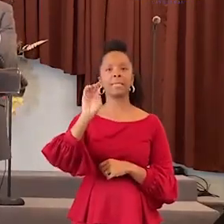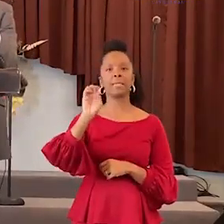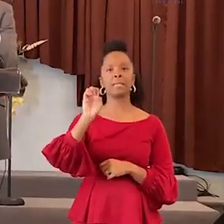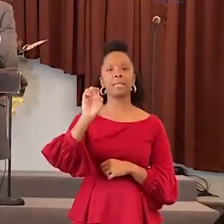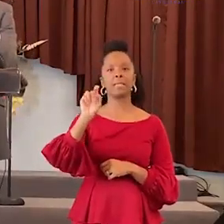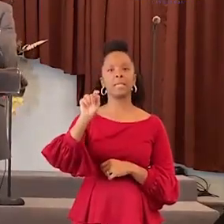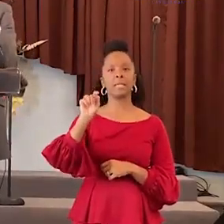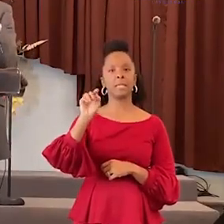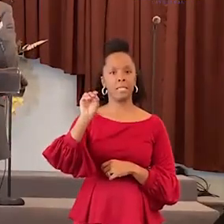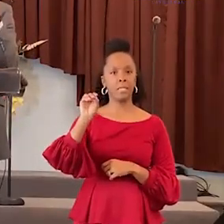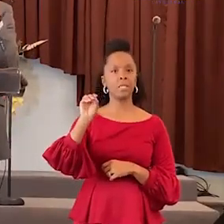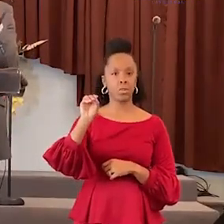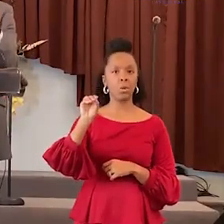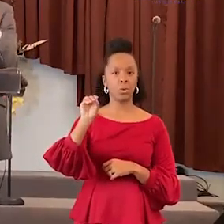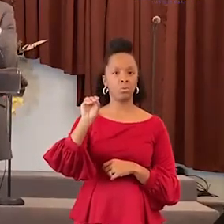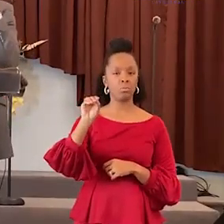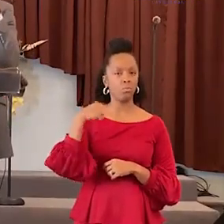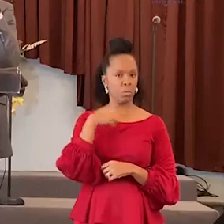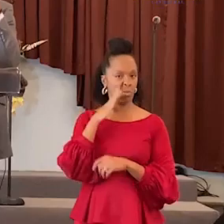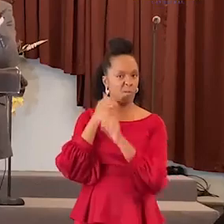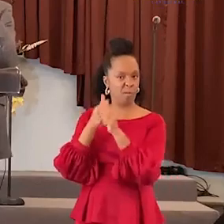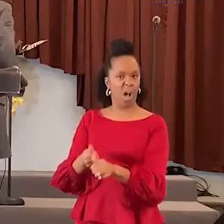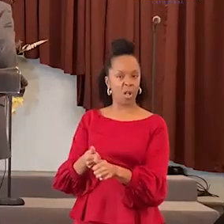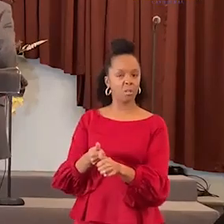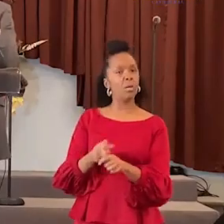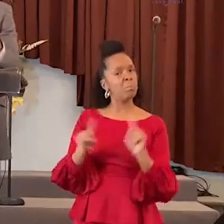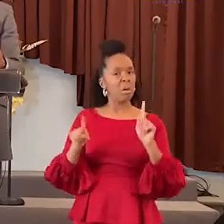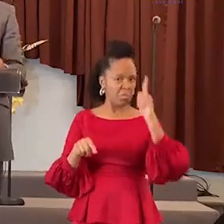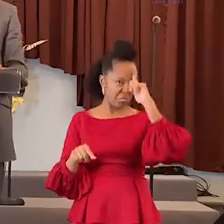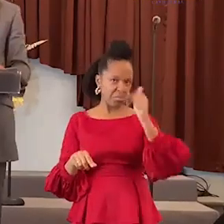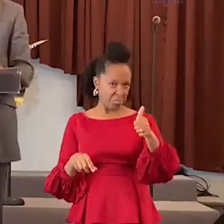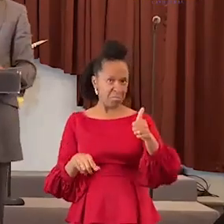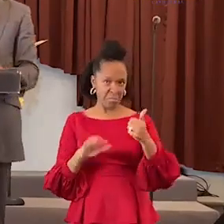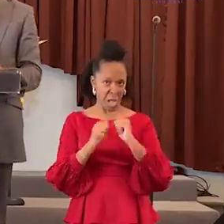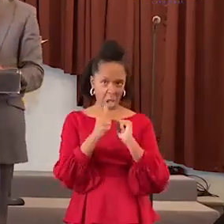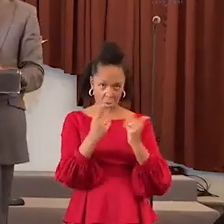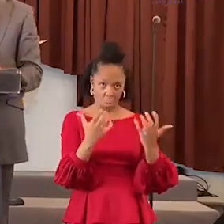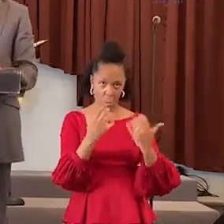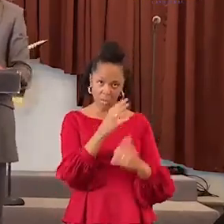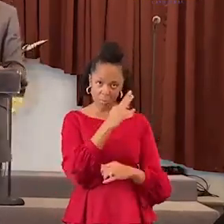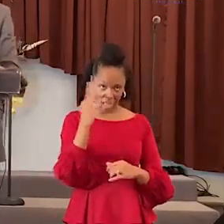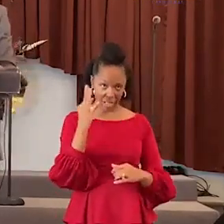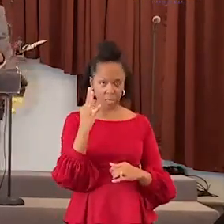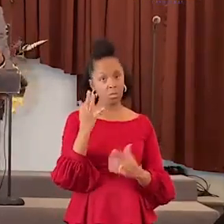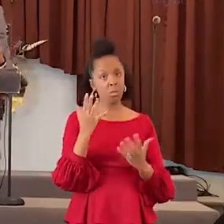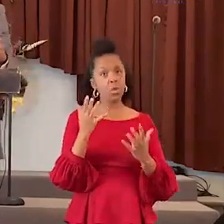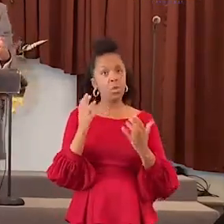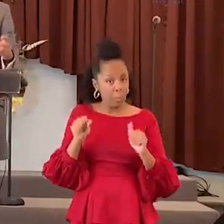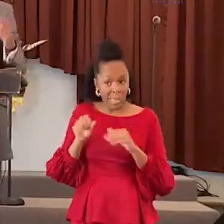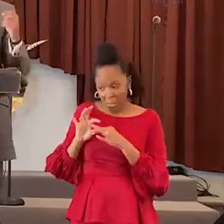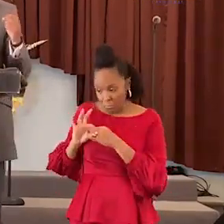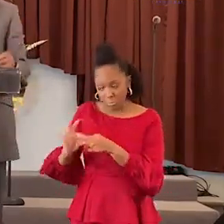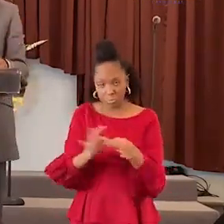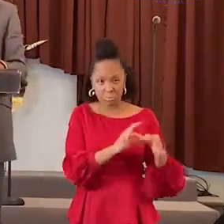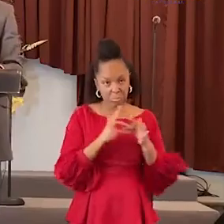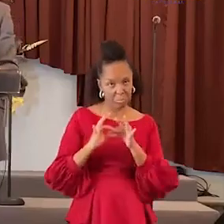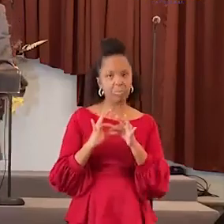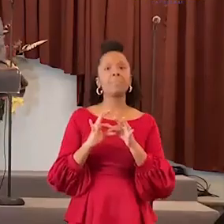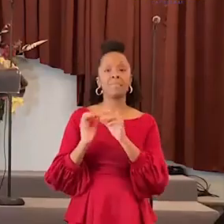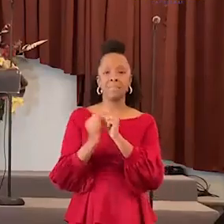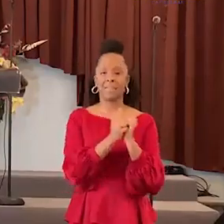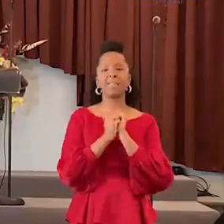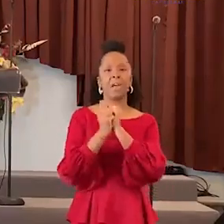fast. Let's become whole. Let's come together as the body of Christ. And let's fast and pray. Always